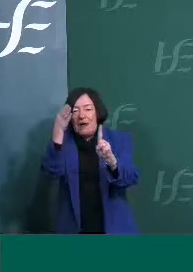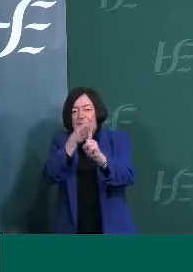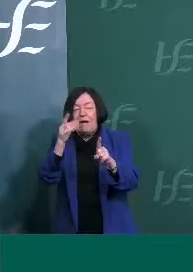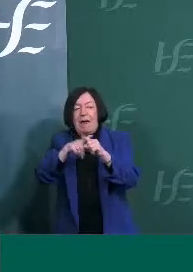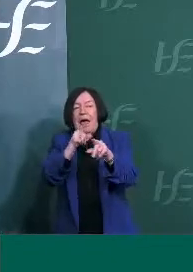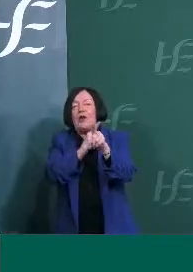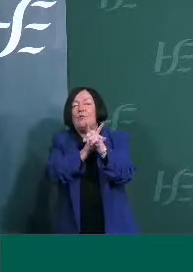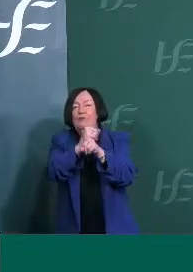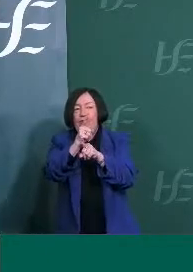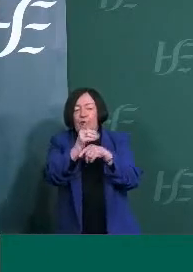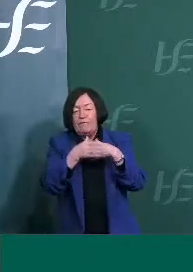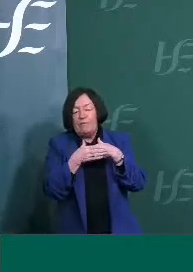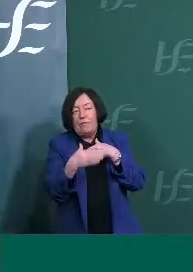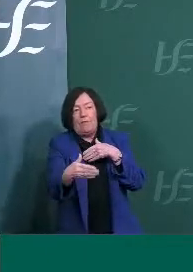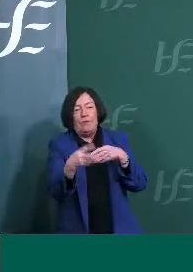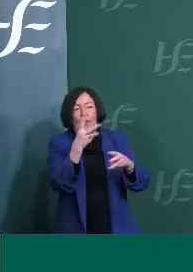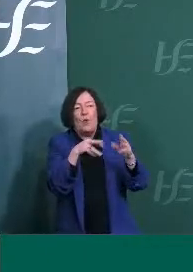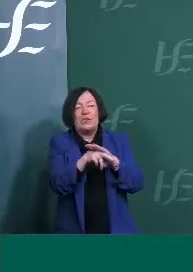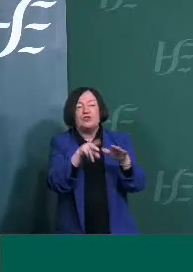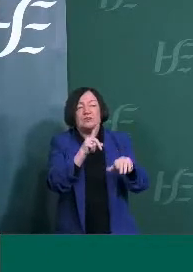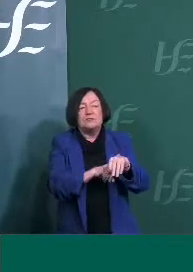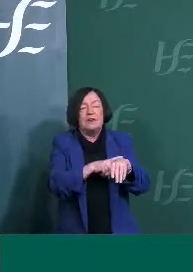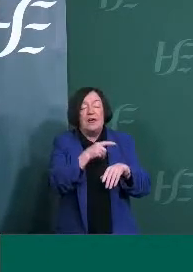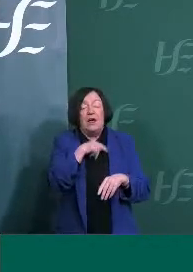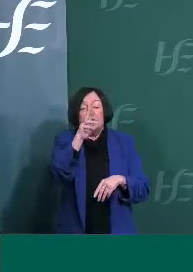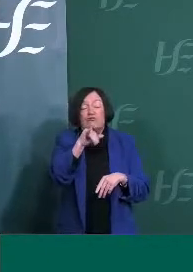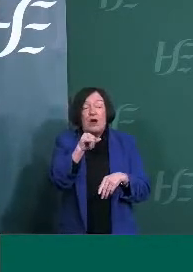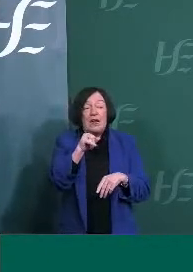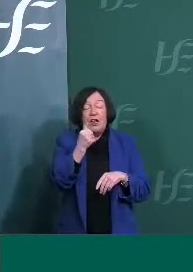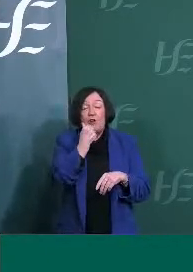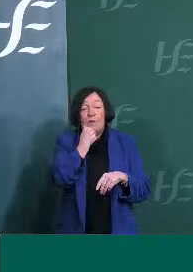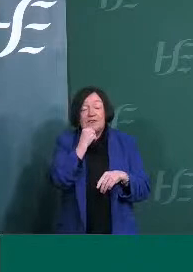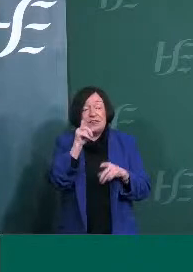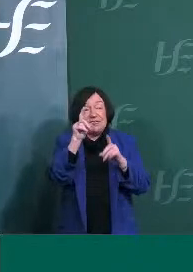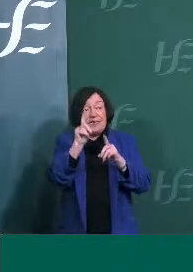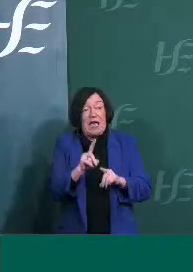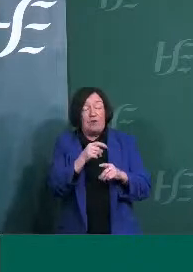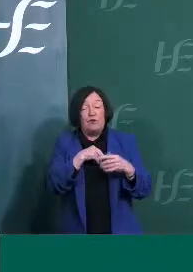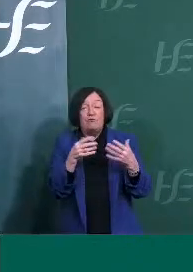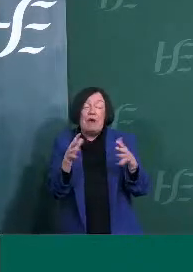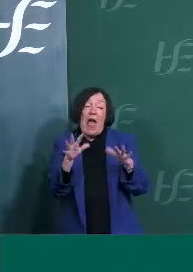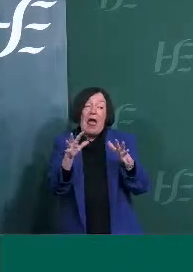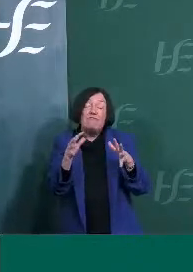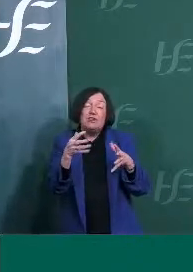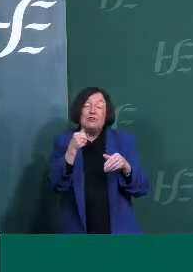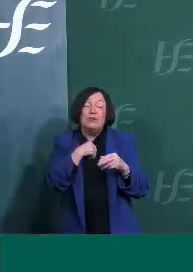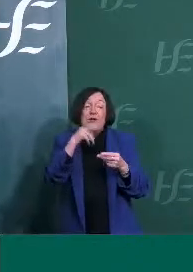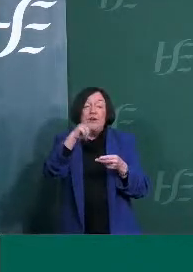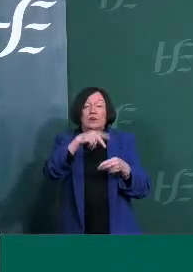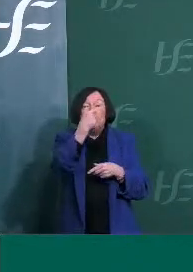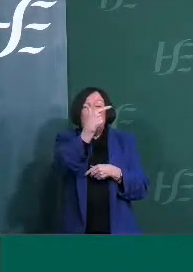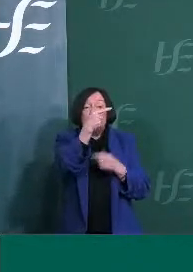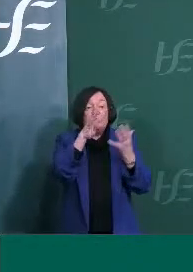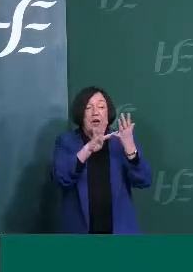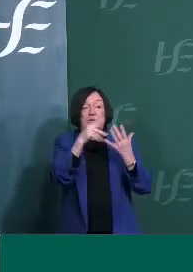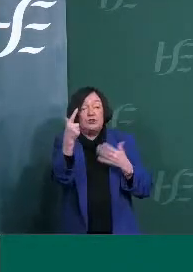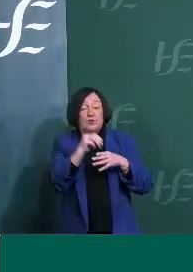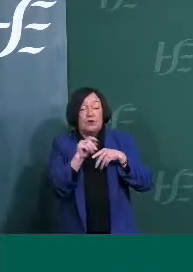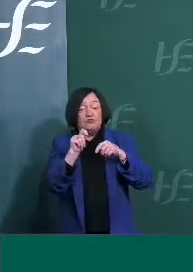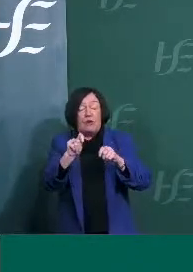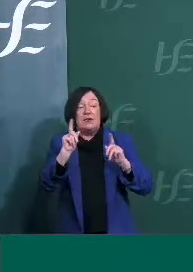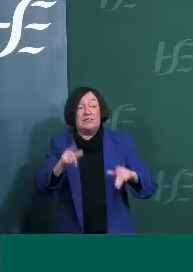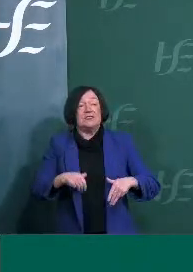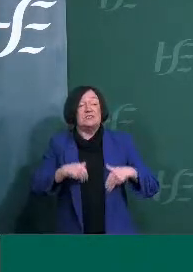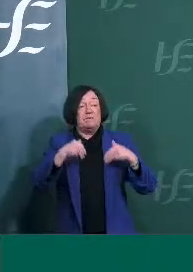them throughout winter. Our trolley count has actually come down, so our average trolleys have reduced. We had 292 patients on trolleys this